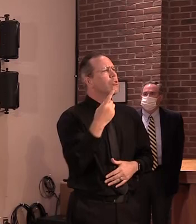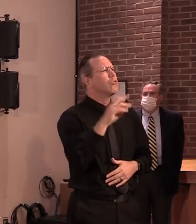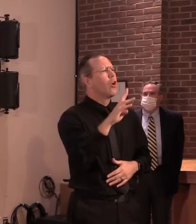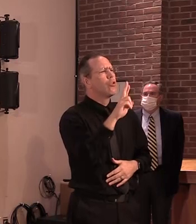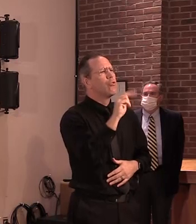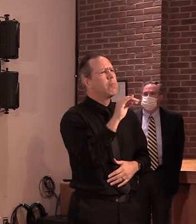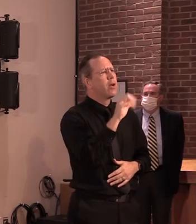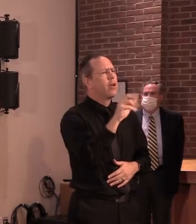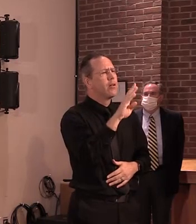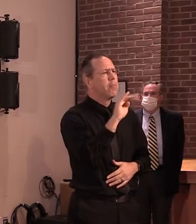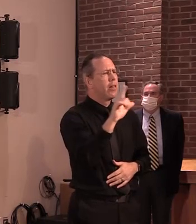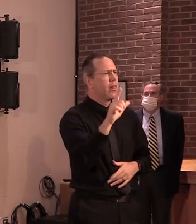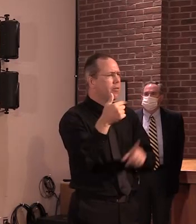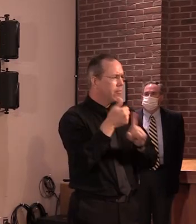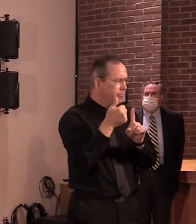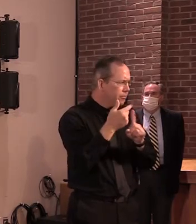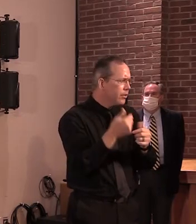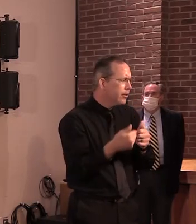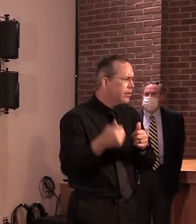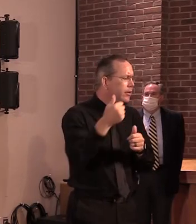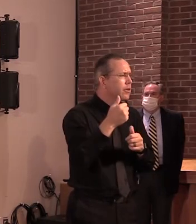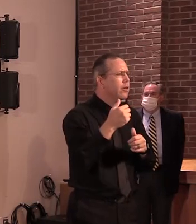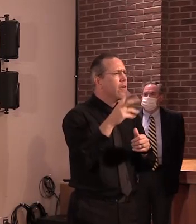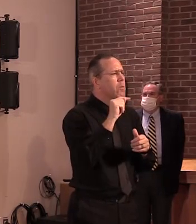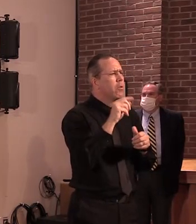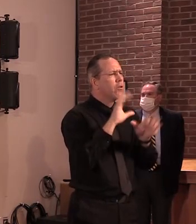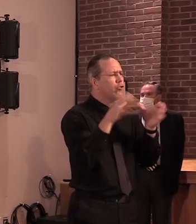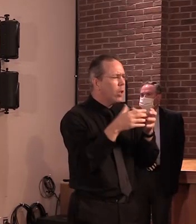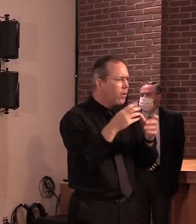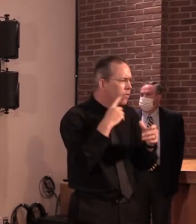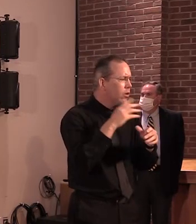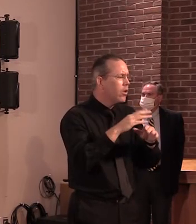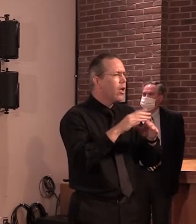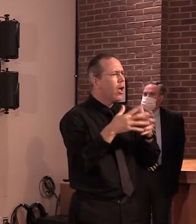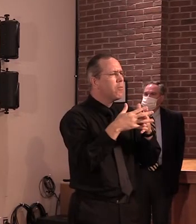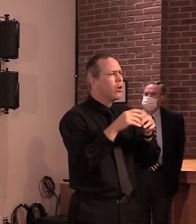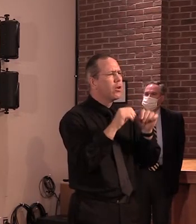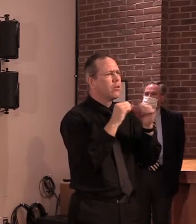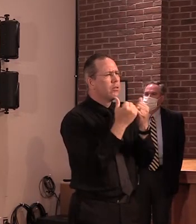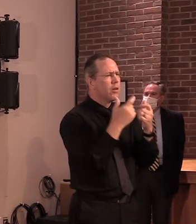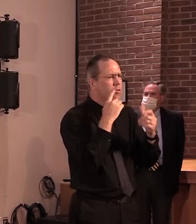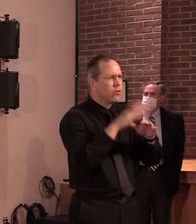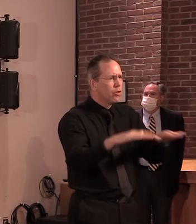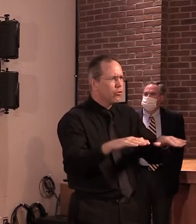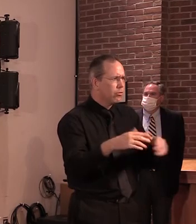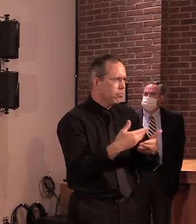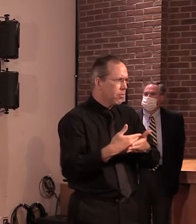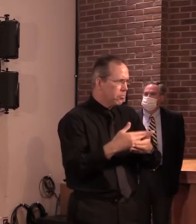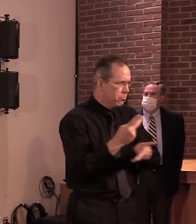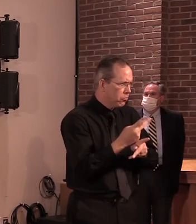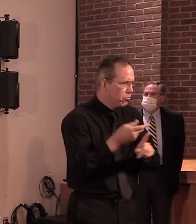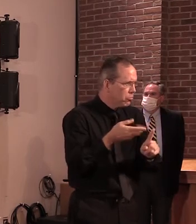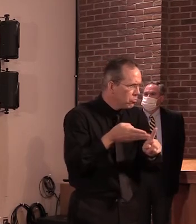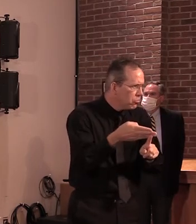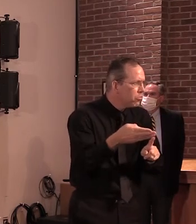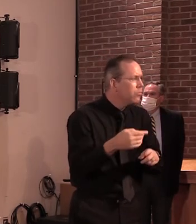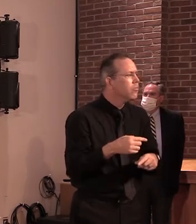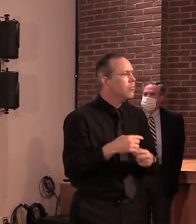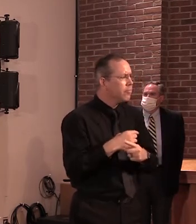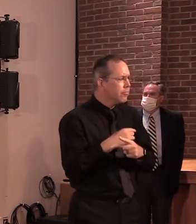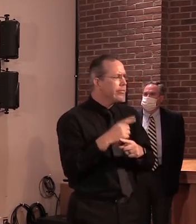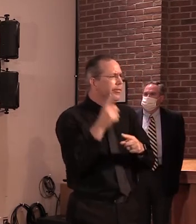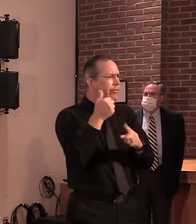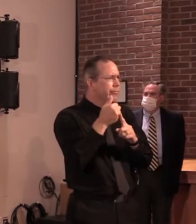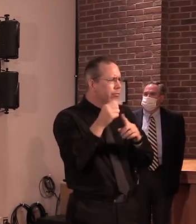in critical care, who's also this year's president for the Vermont chapter of the American Academy of